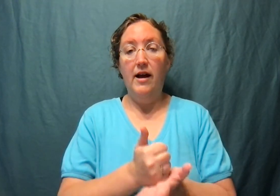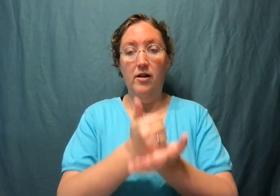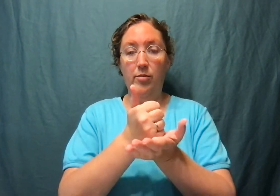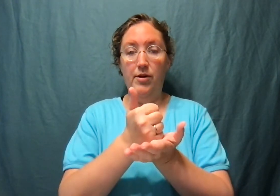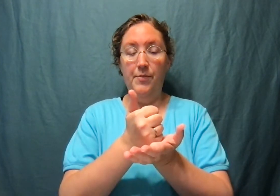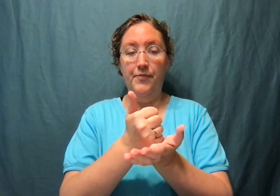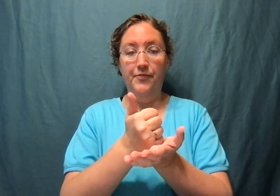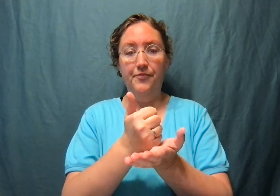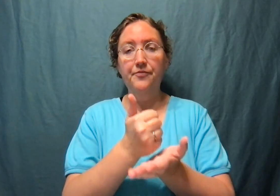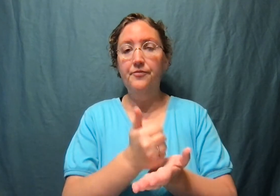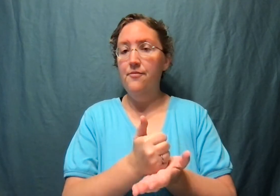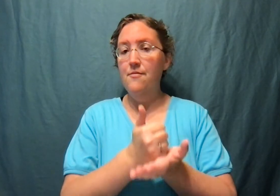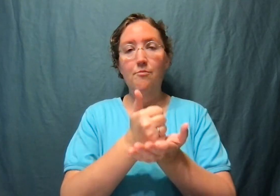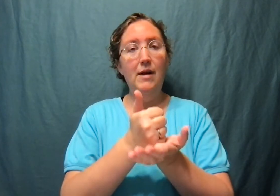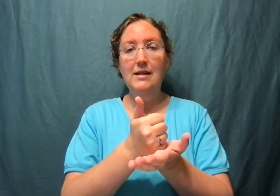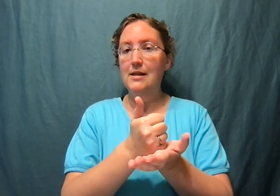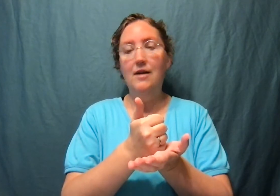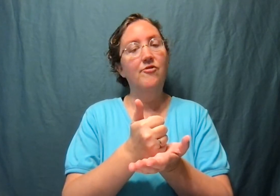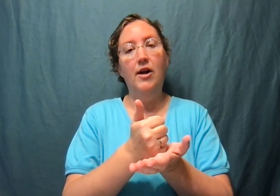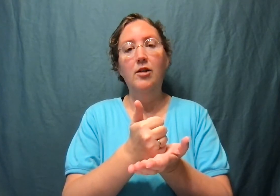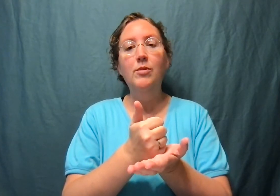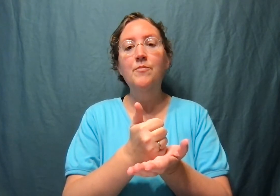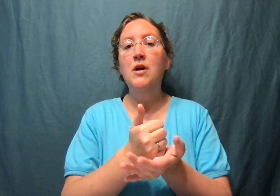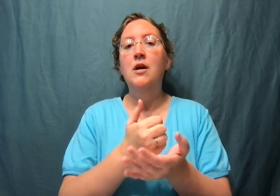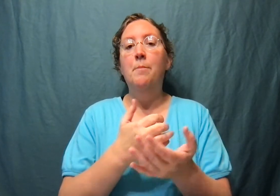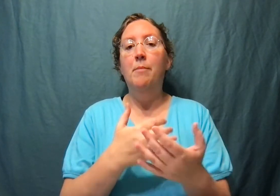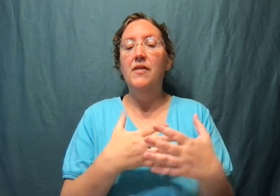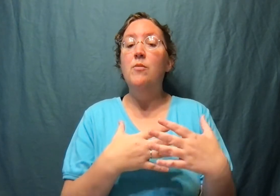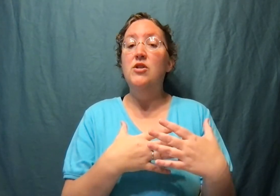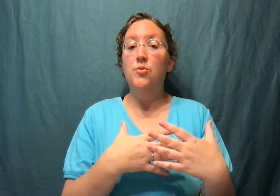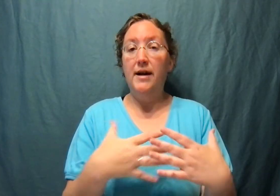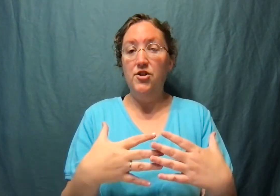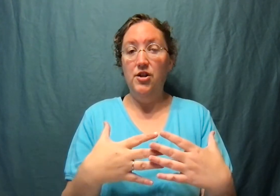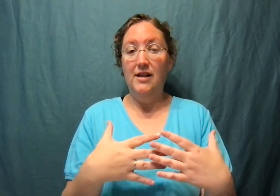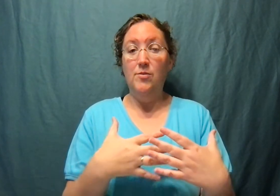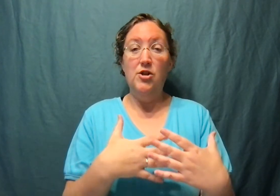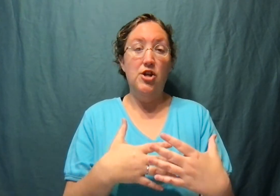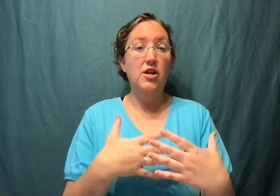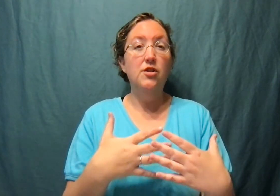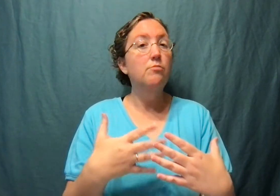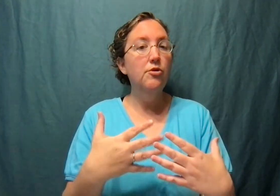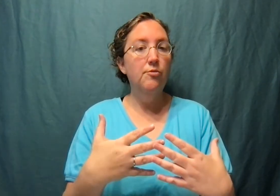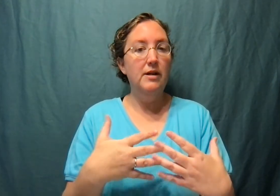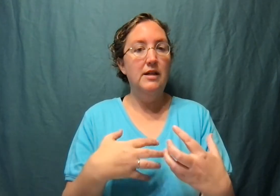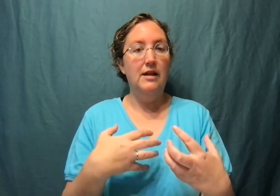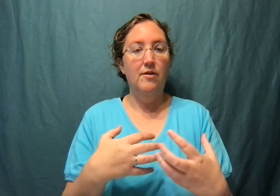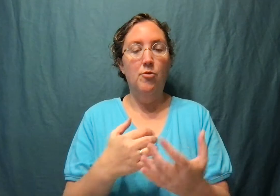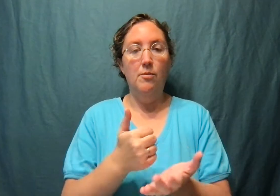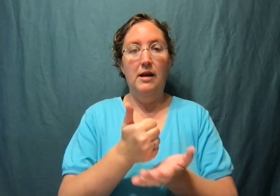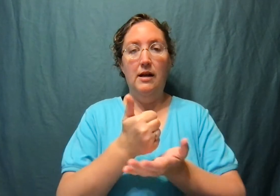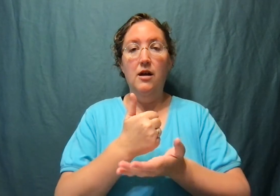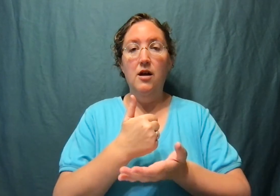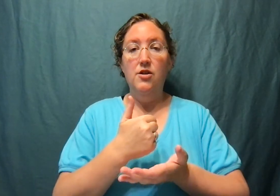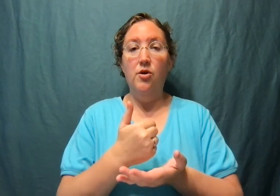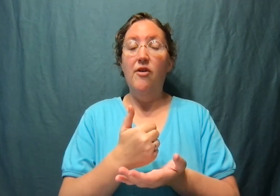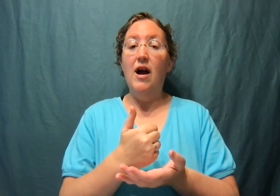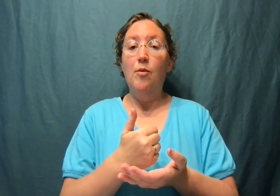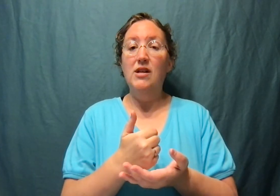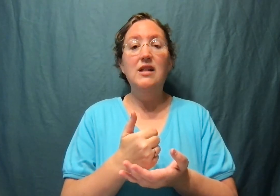help, base sign for help. But then we directionalize it. We change the movement to give it more meaning. So if I want to sign